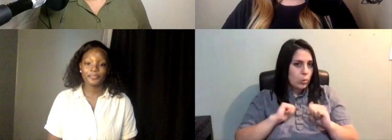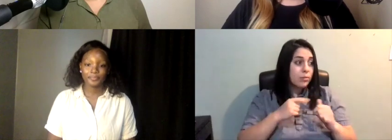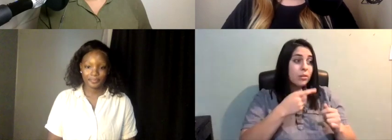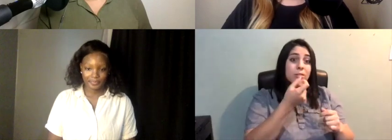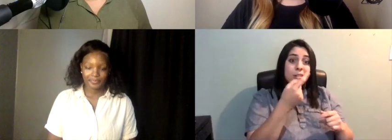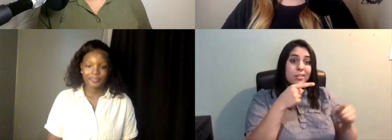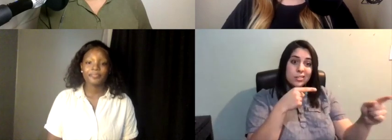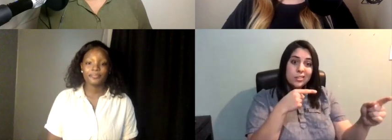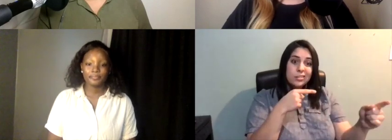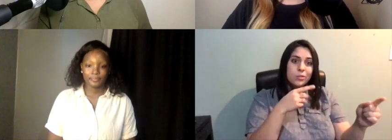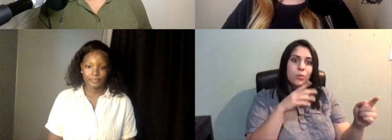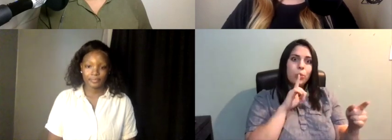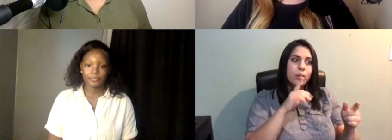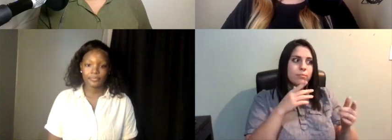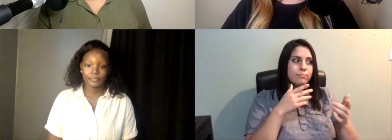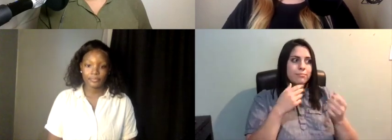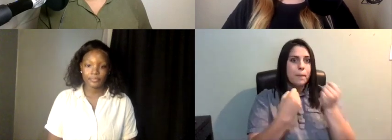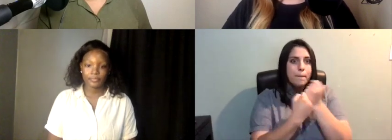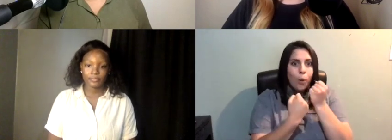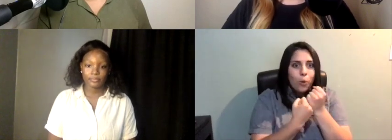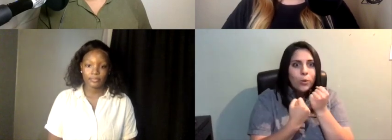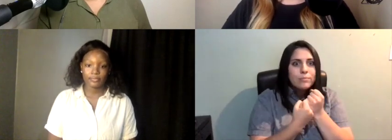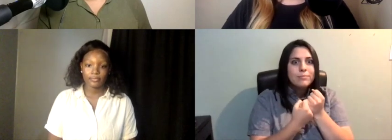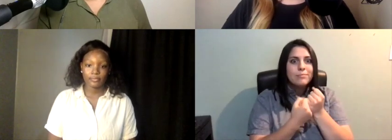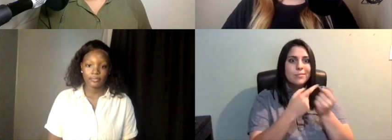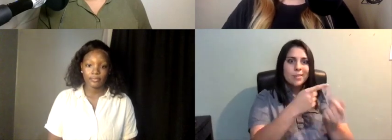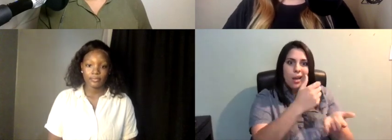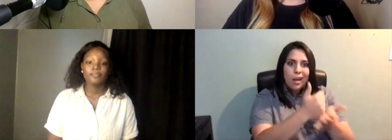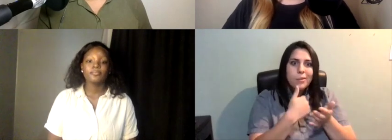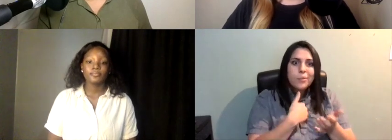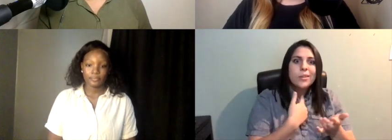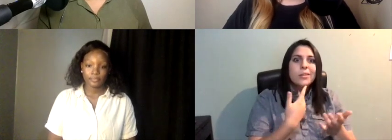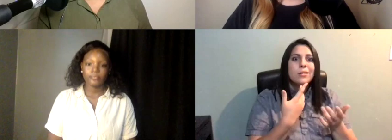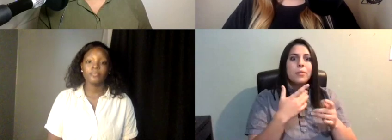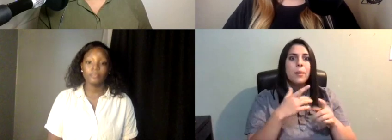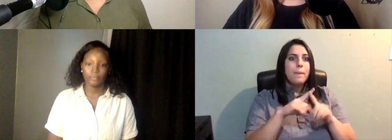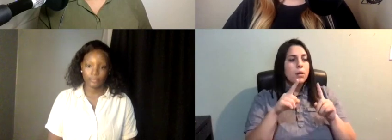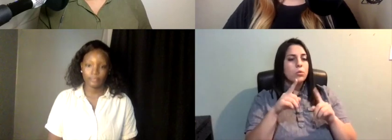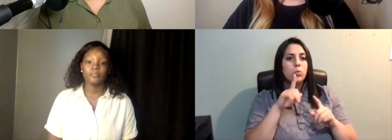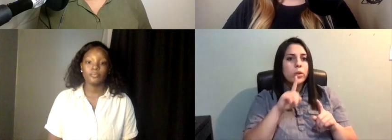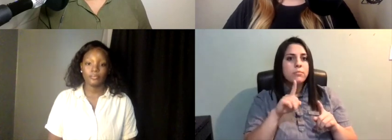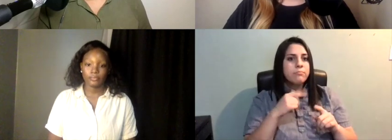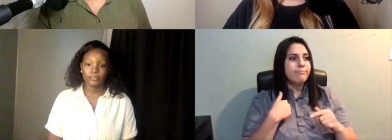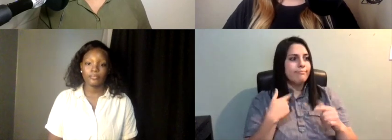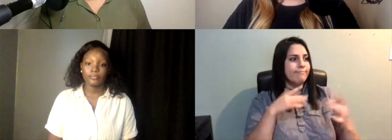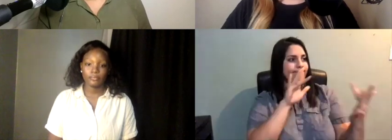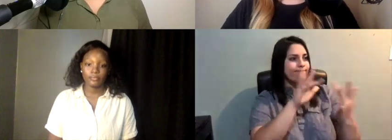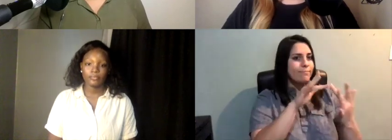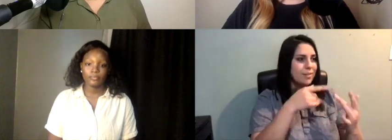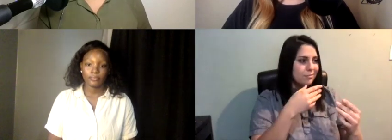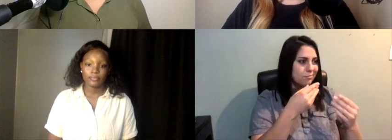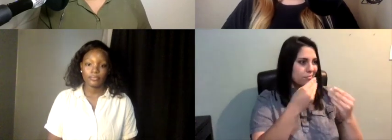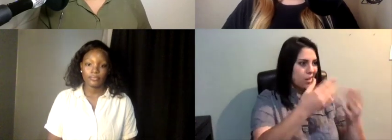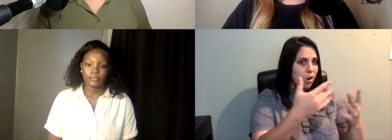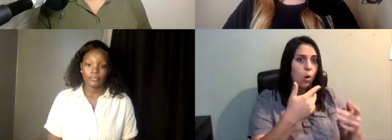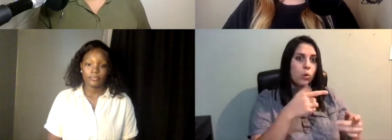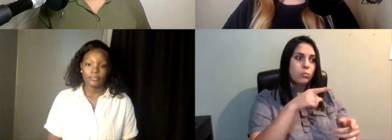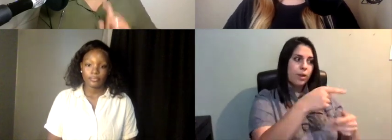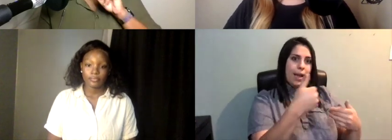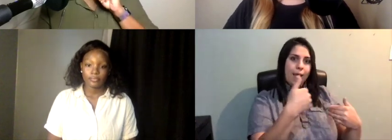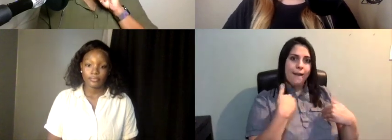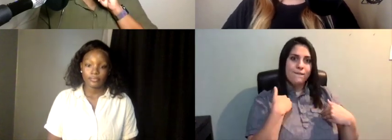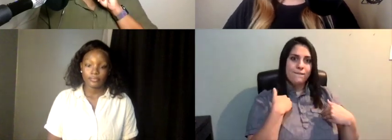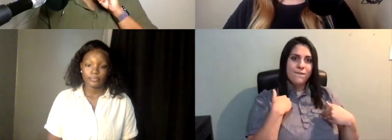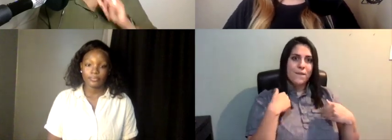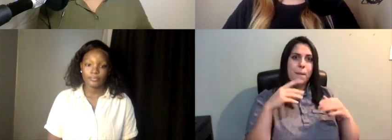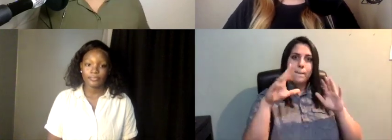nice and supportive. But I was really just reaching out to say, I love what you're doing. You know, he does food photography and he has a podcast. And I was